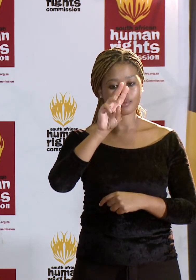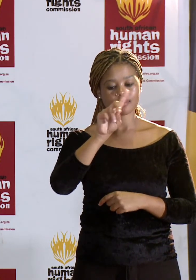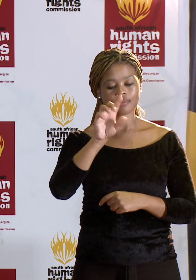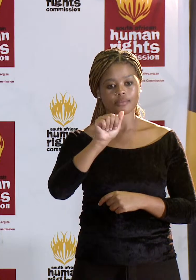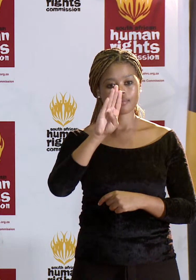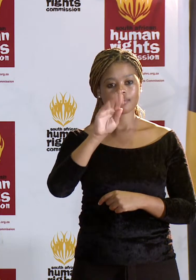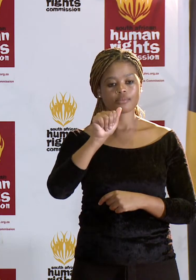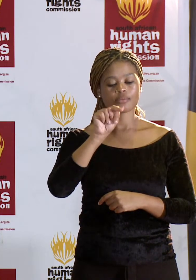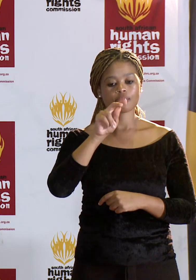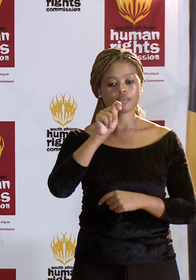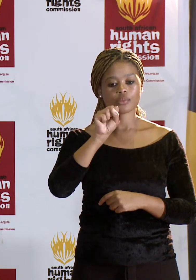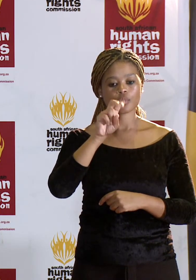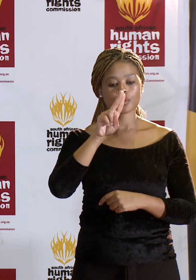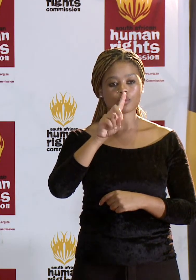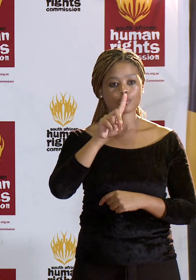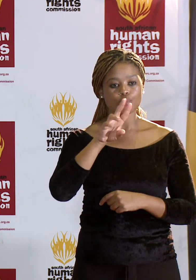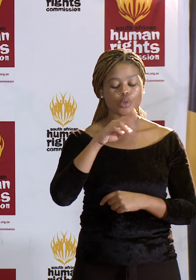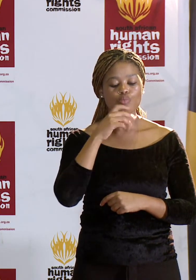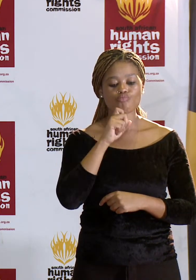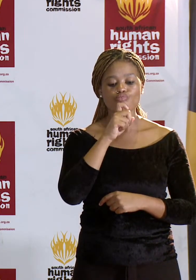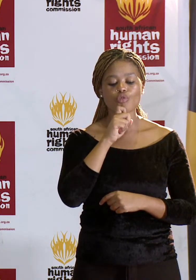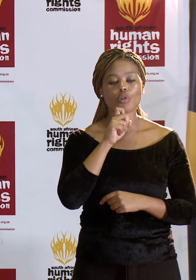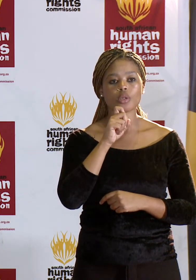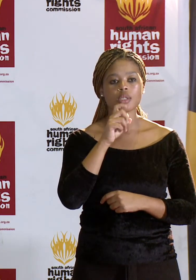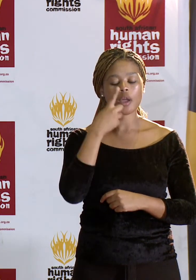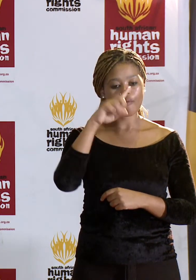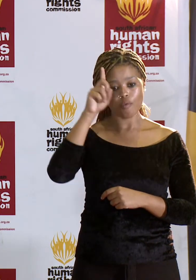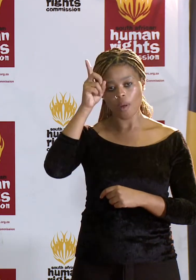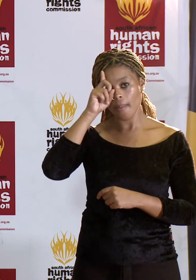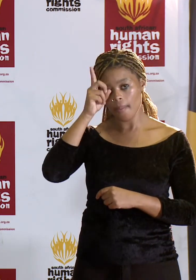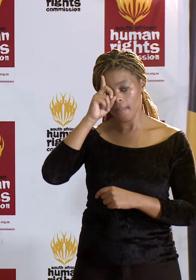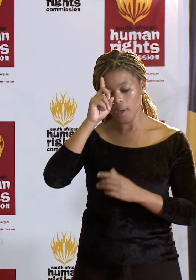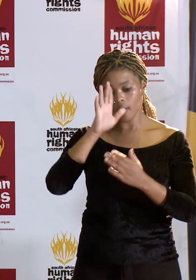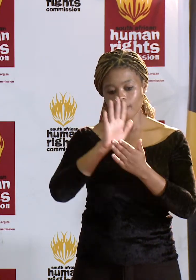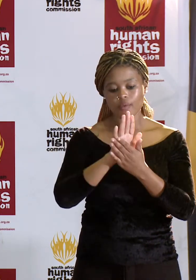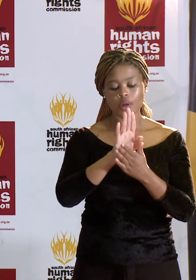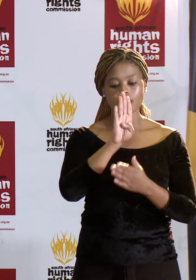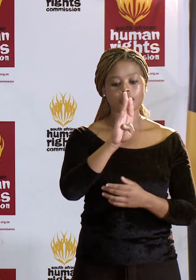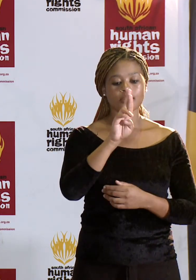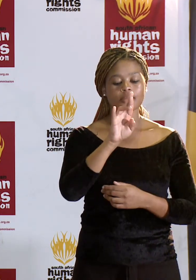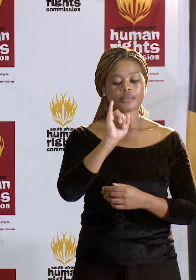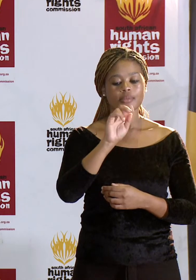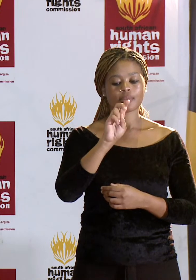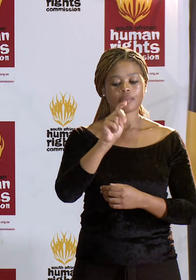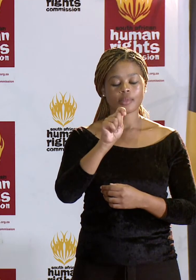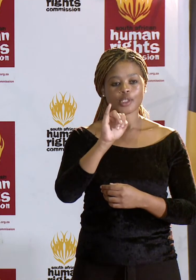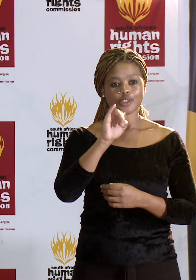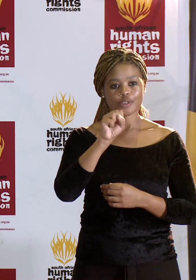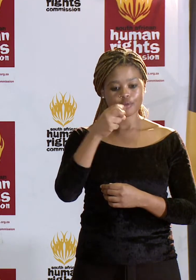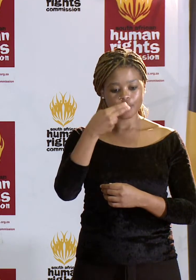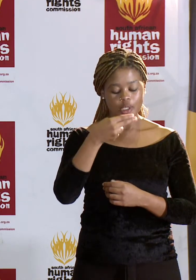to mobilize black masses against British administration at the time.